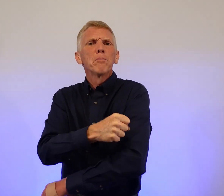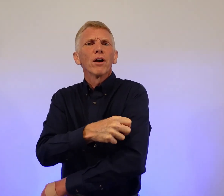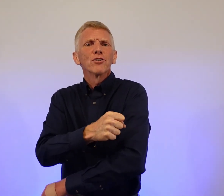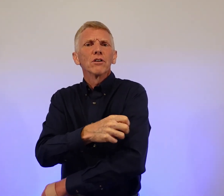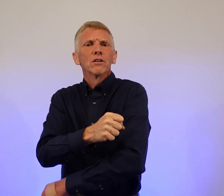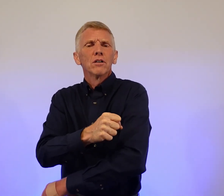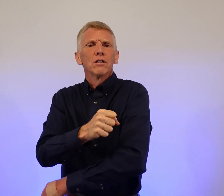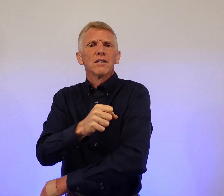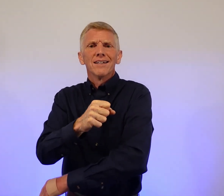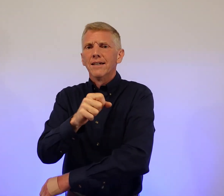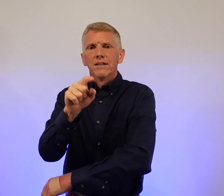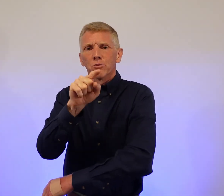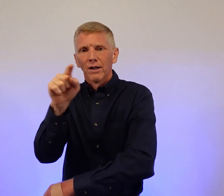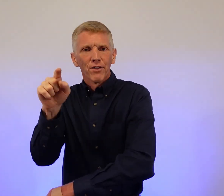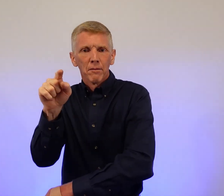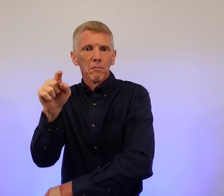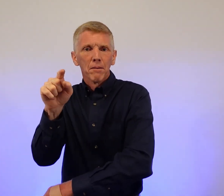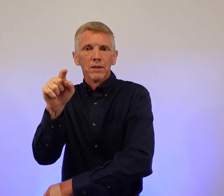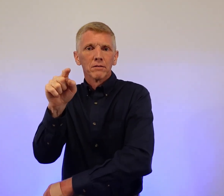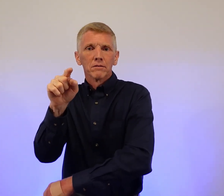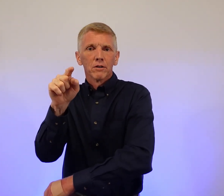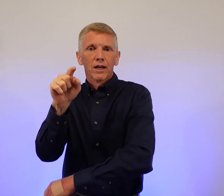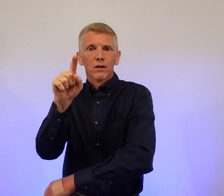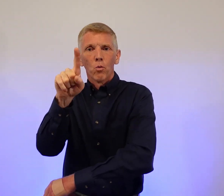pressure is whatever the number might be. Okay?